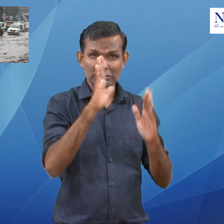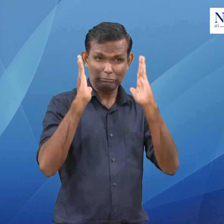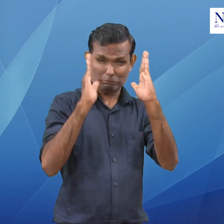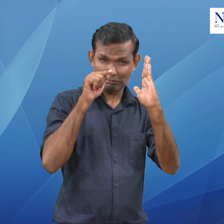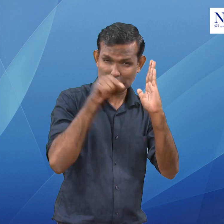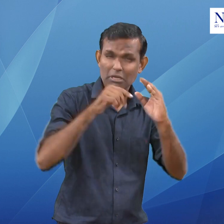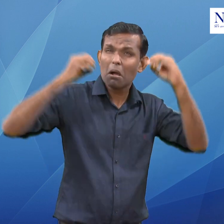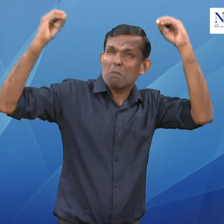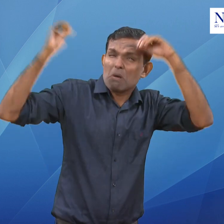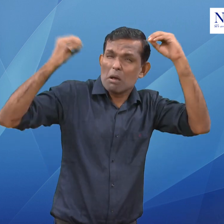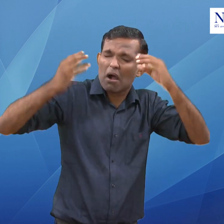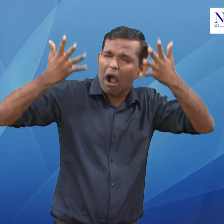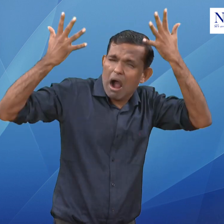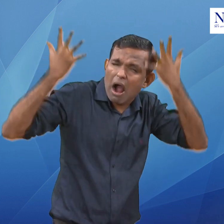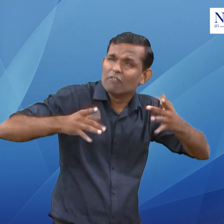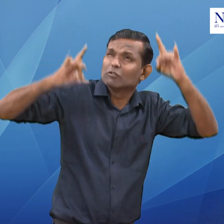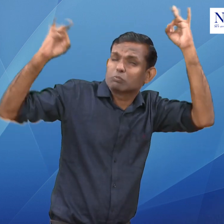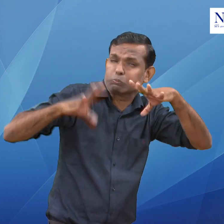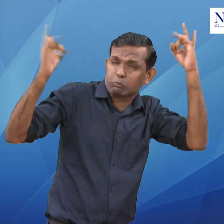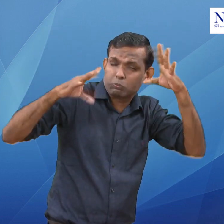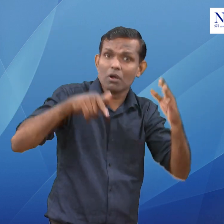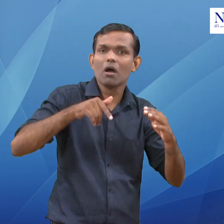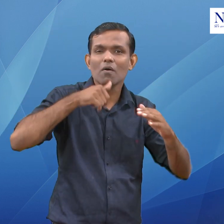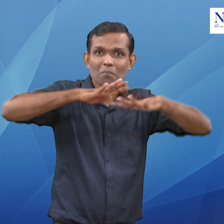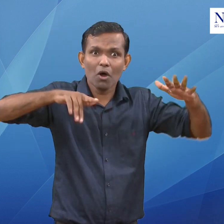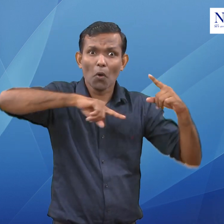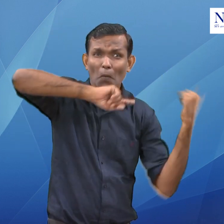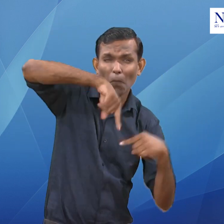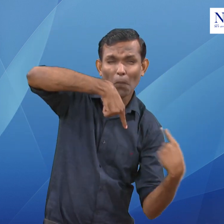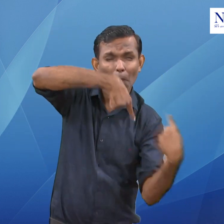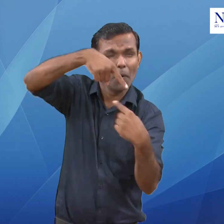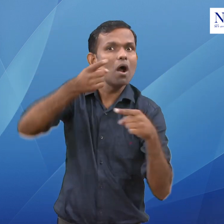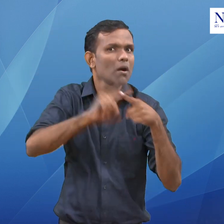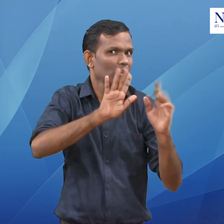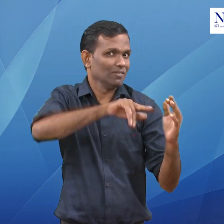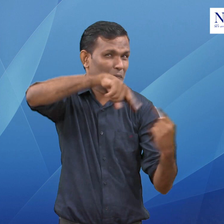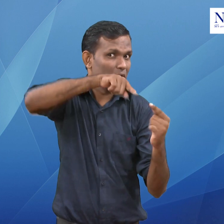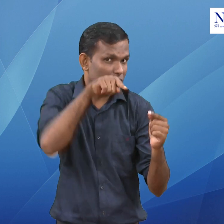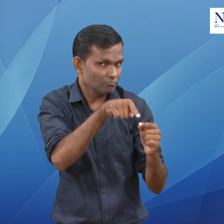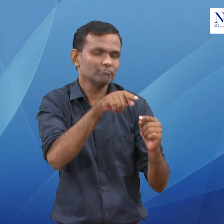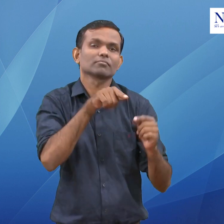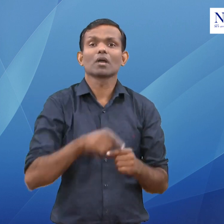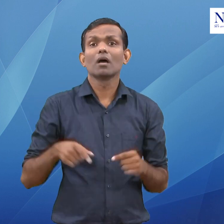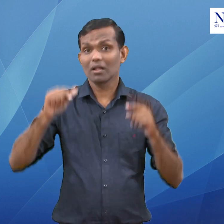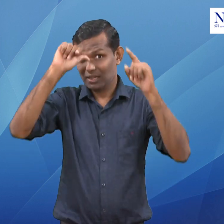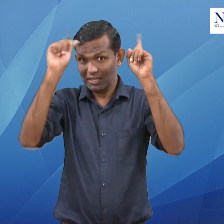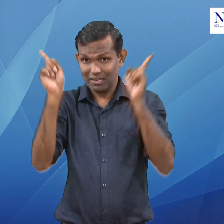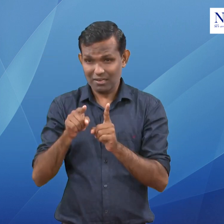with heavy rainfall under the influence of two cyclonic circulations. The Indian National Centre for Ocean Information has